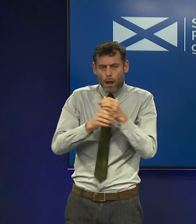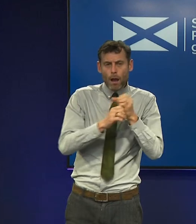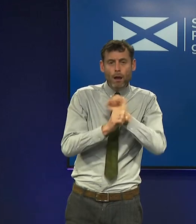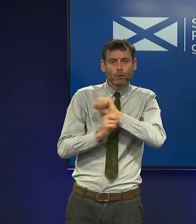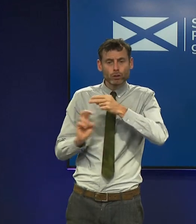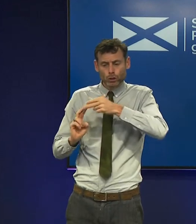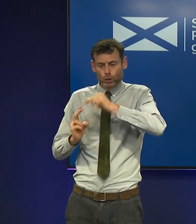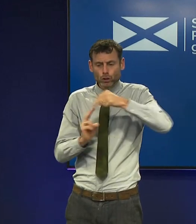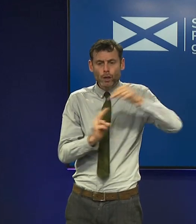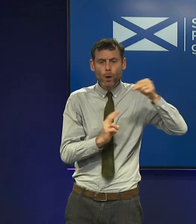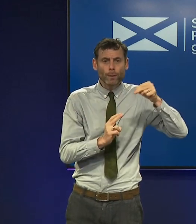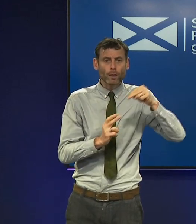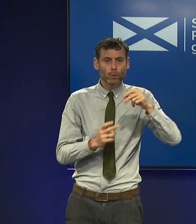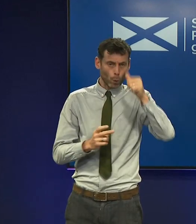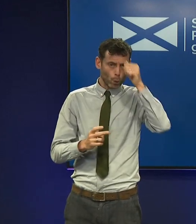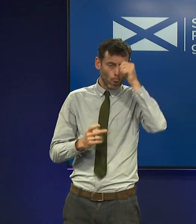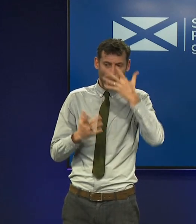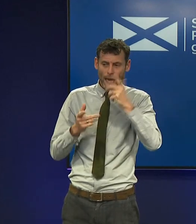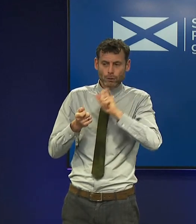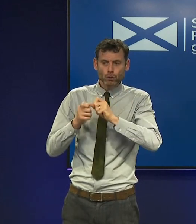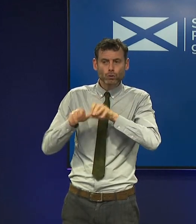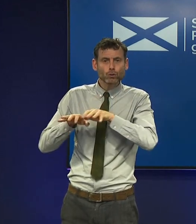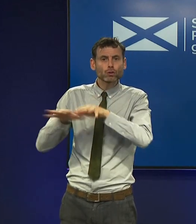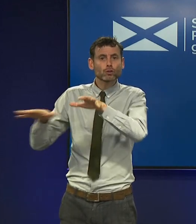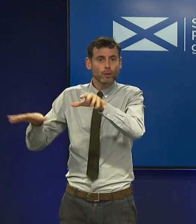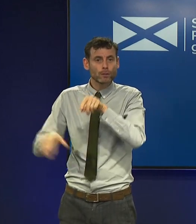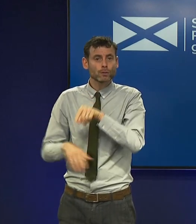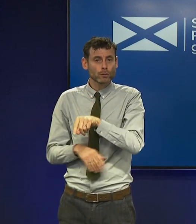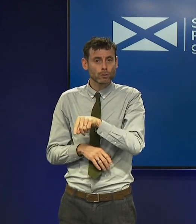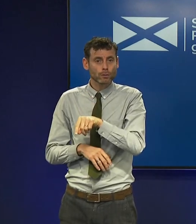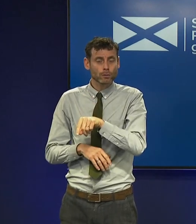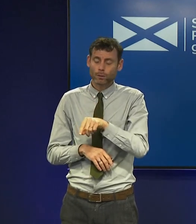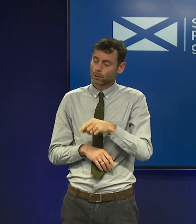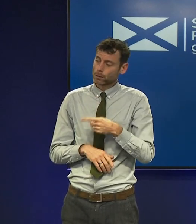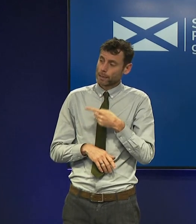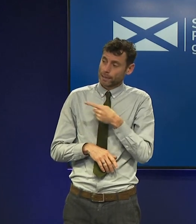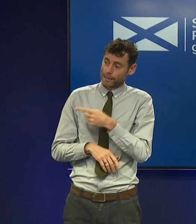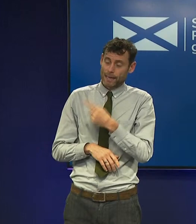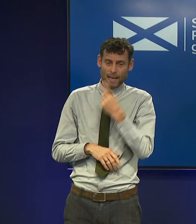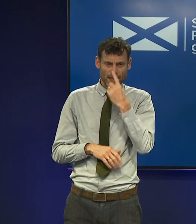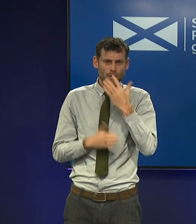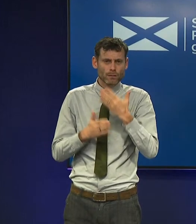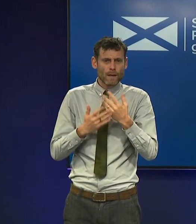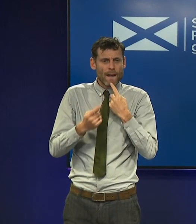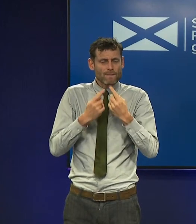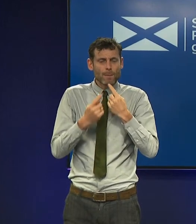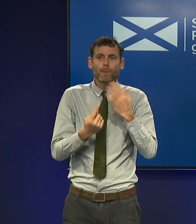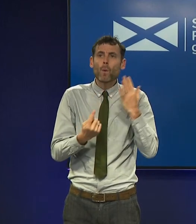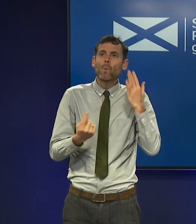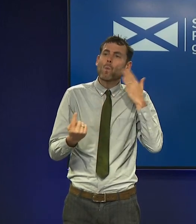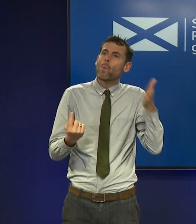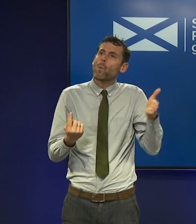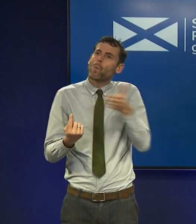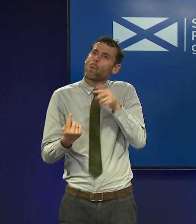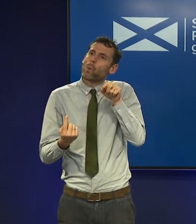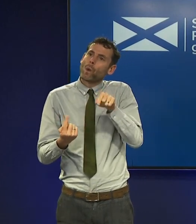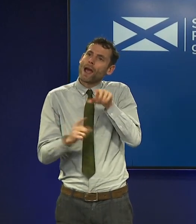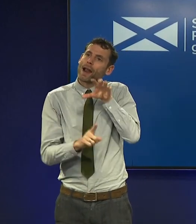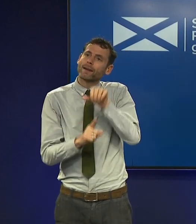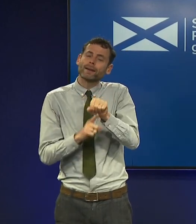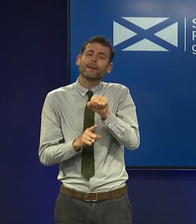the PCR test that is the case. I'm not sure Gregor will be able to give you the information about dates, because as I keep saying, the process